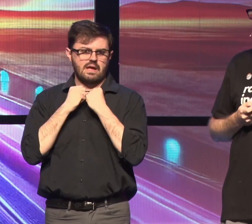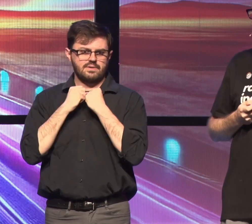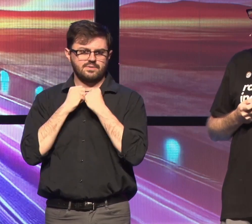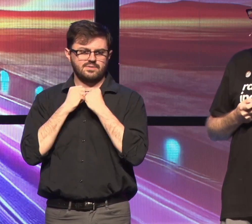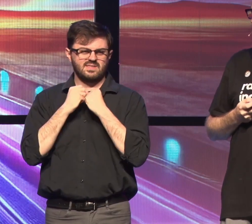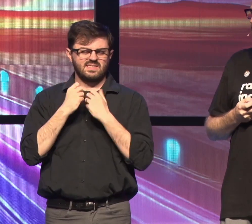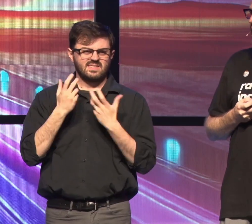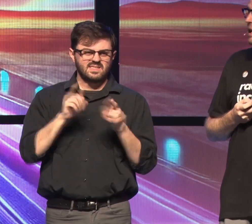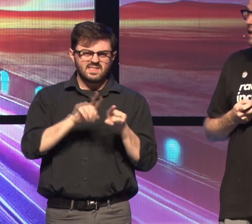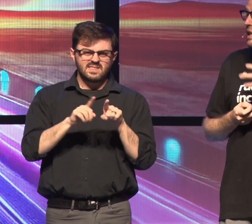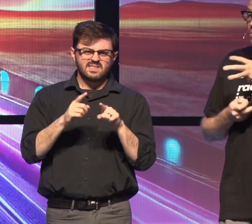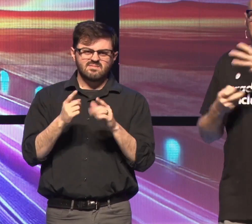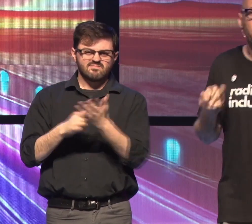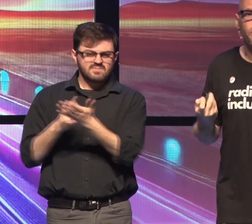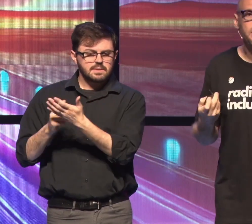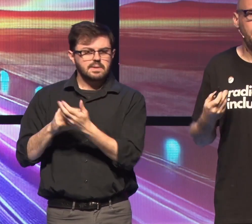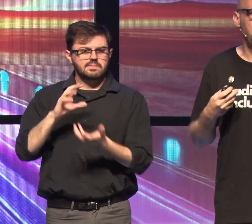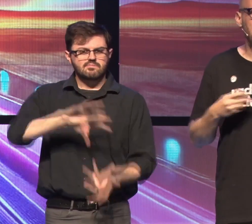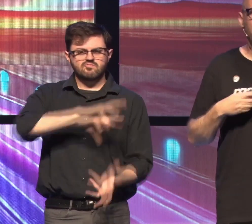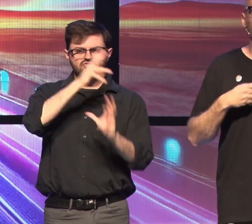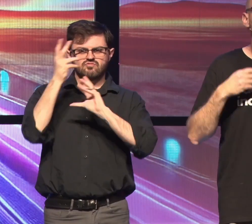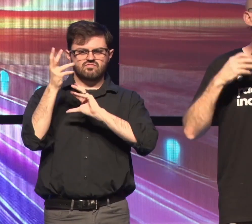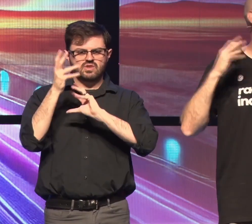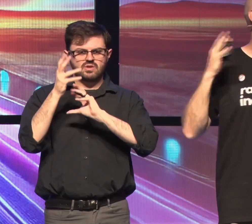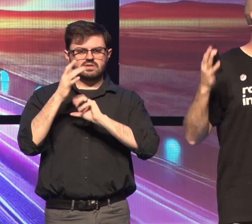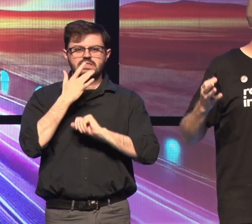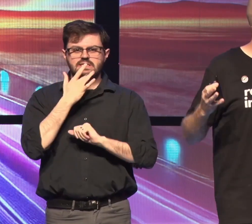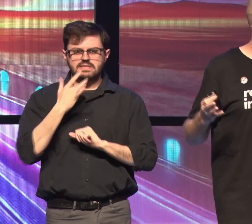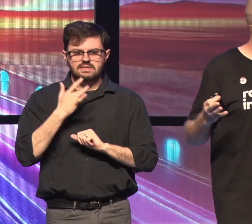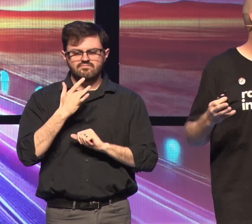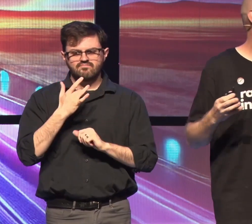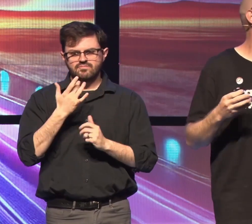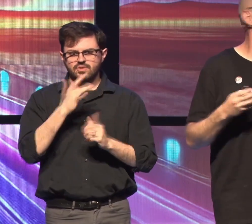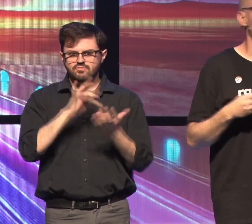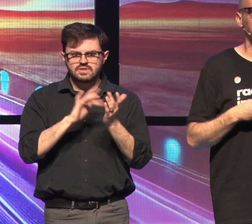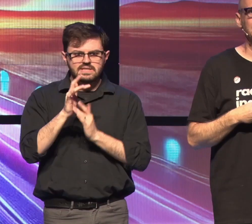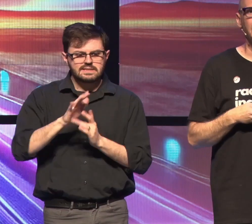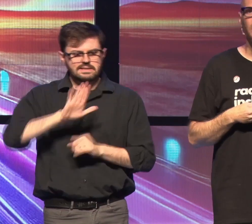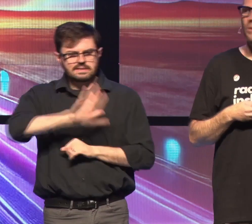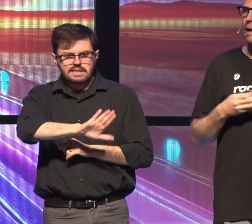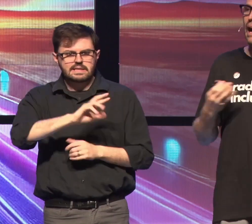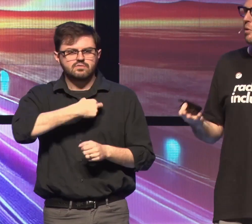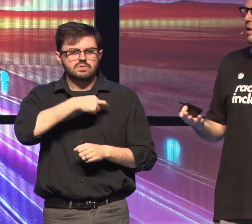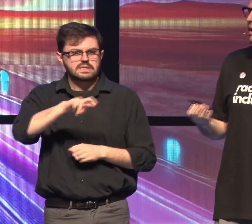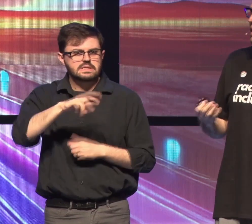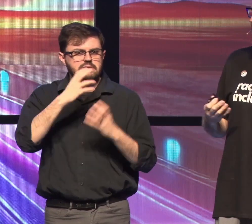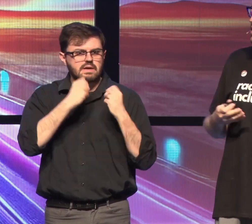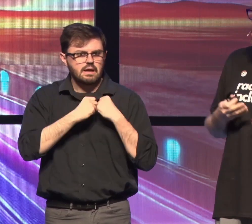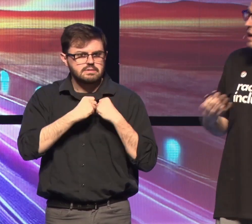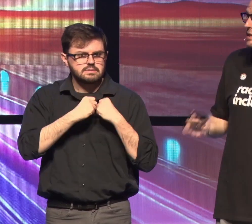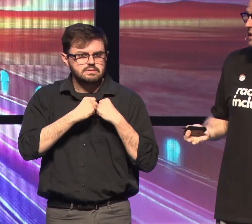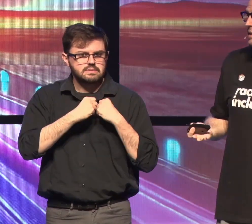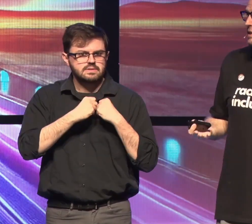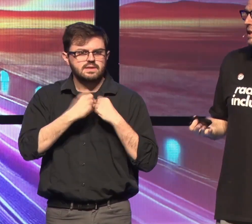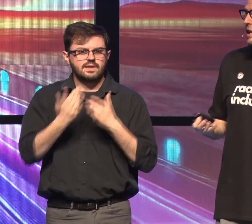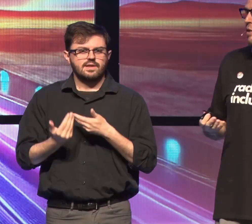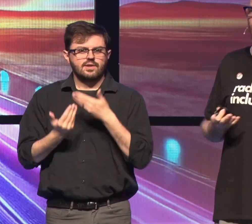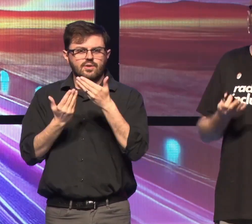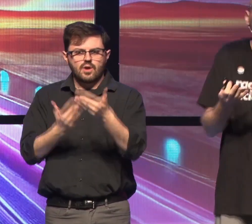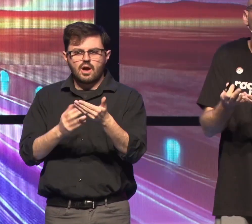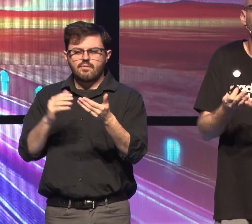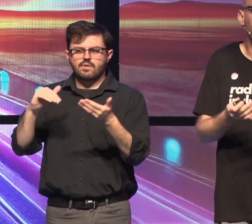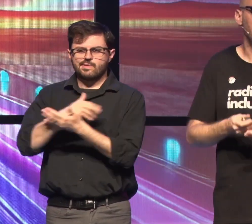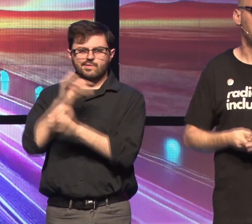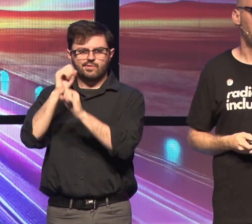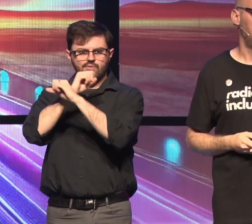values. And they would subvert them, and he would offer an alternative vision for things like power and justice and